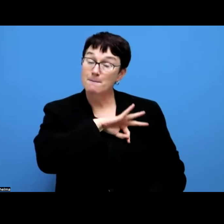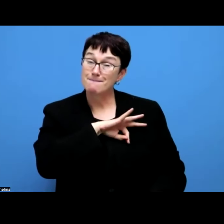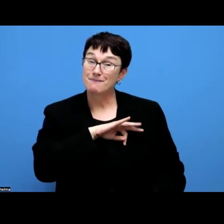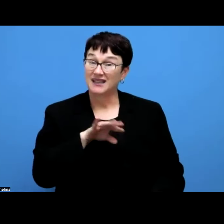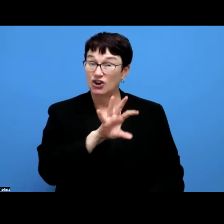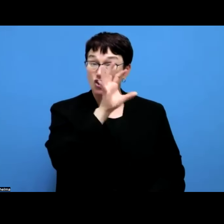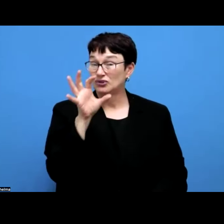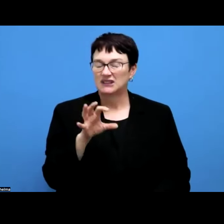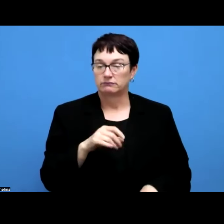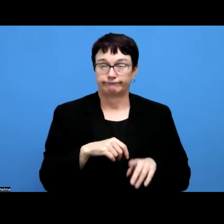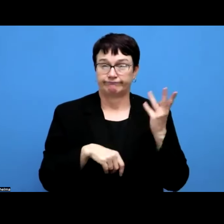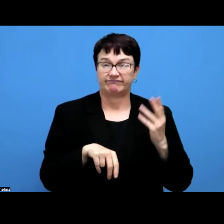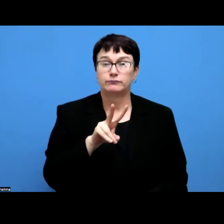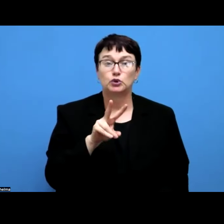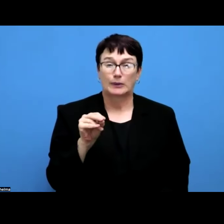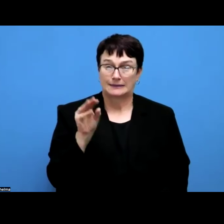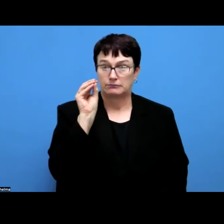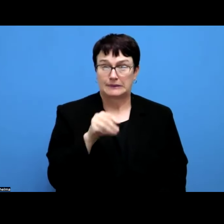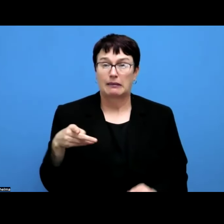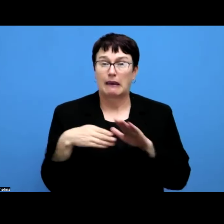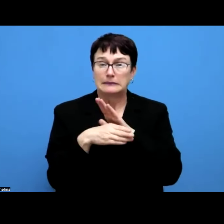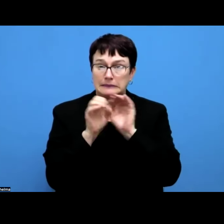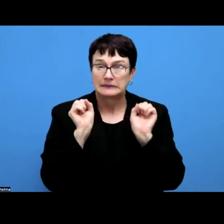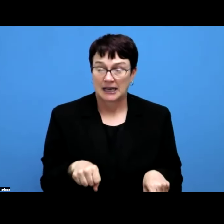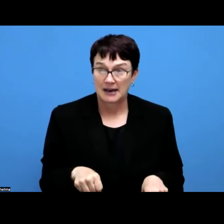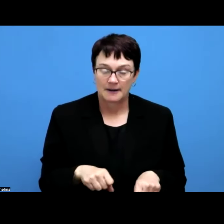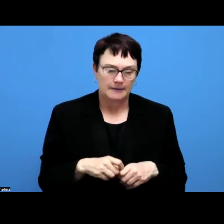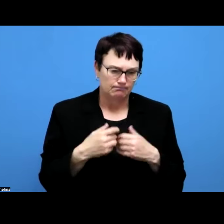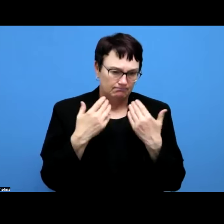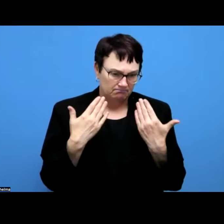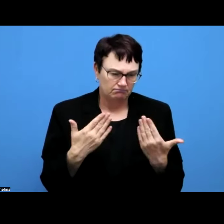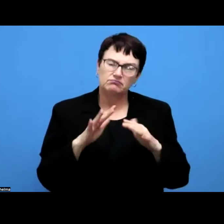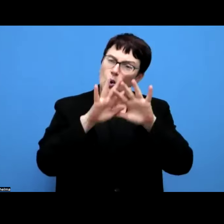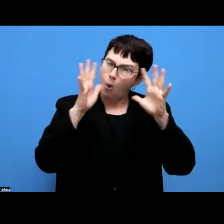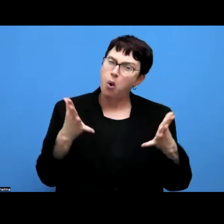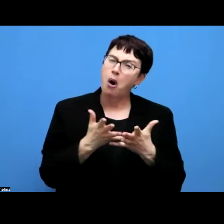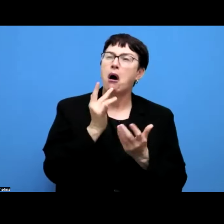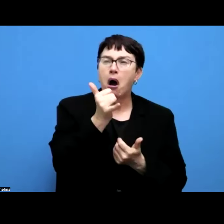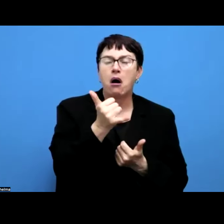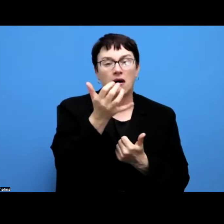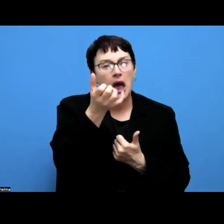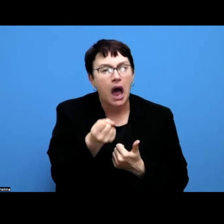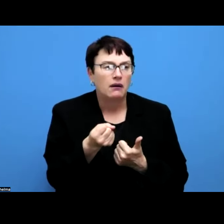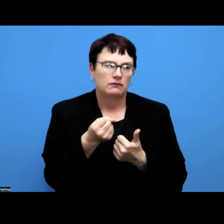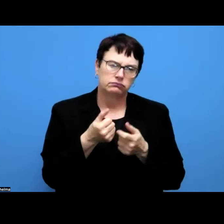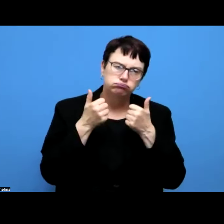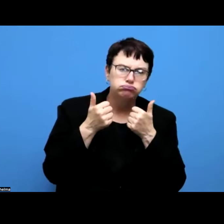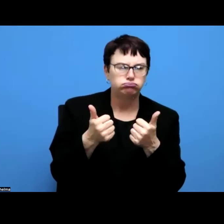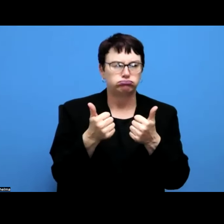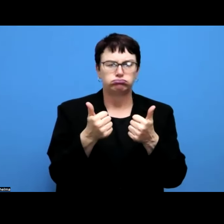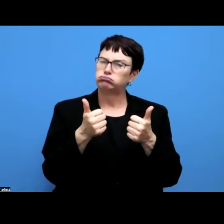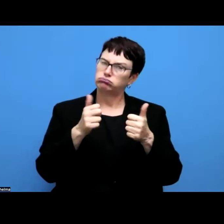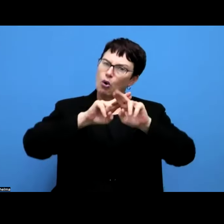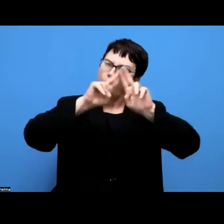While there is progress happening towards universal health coverage globally, our report showed that public